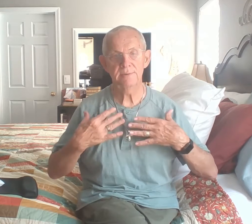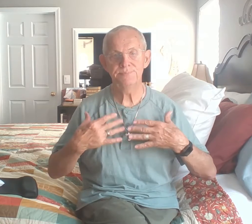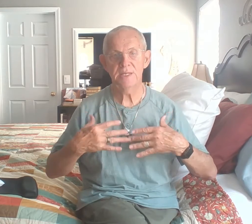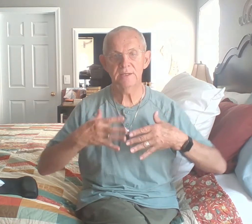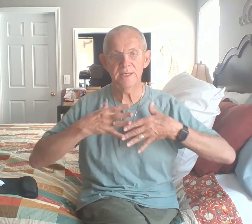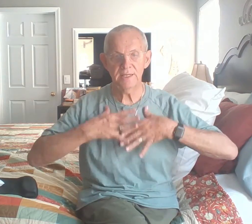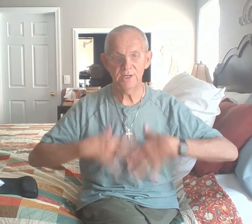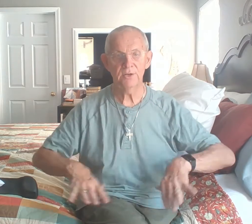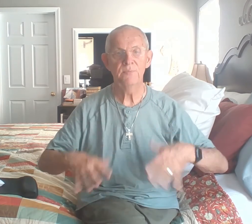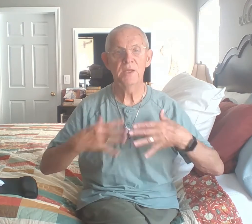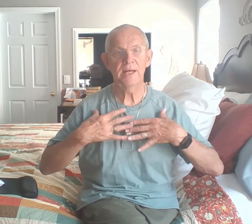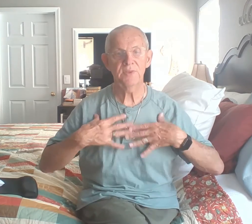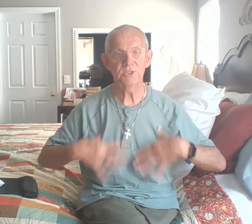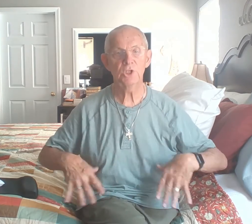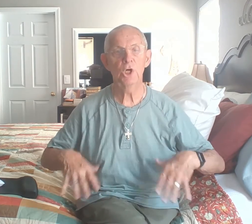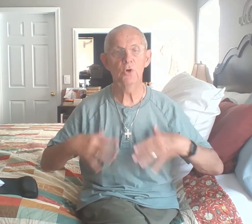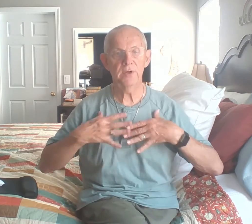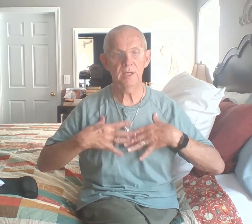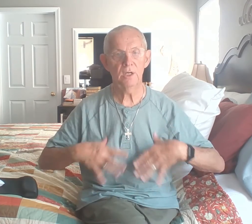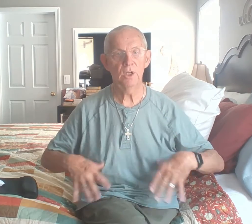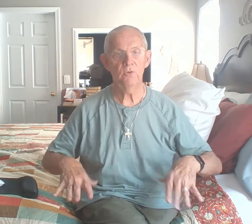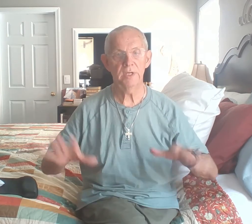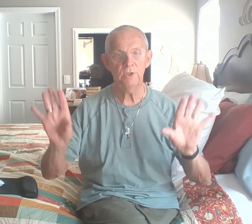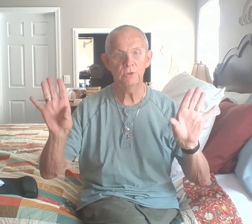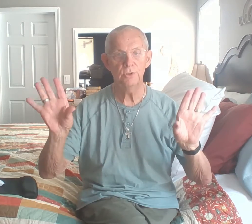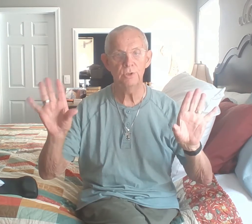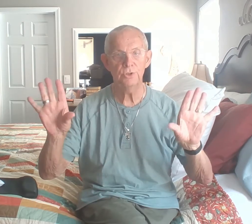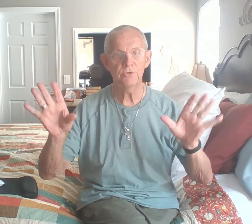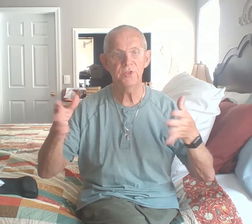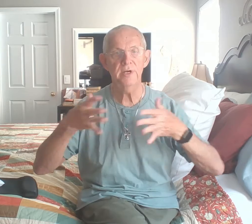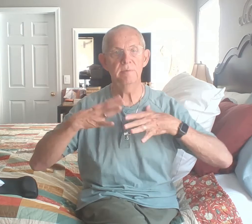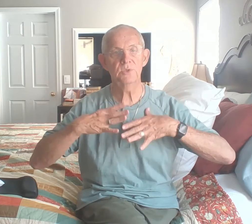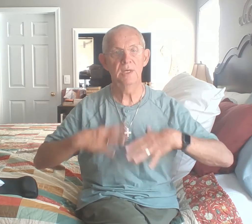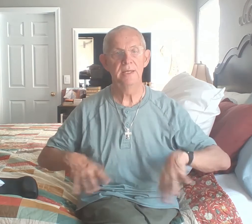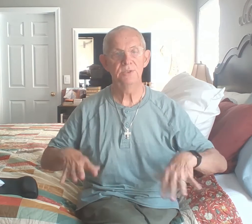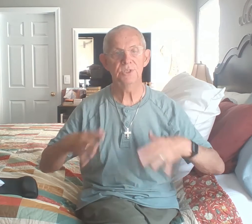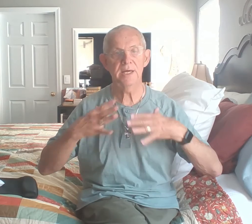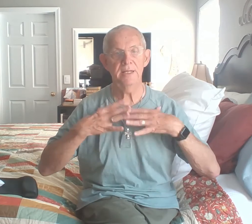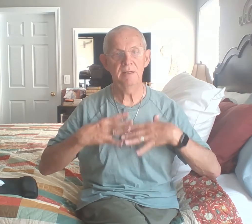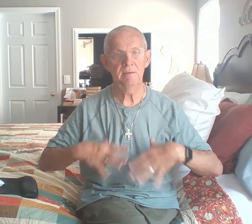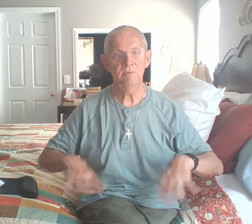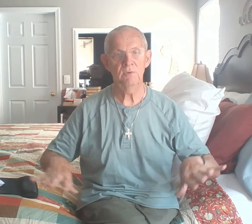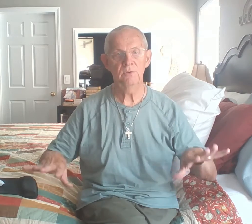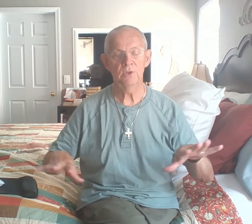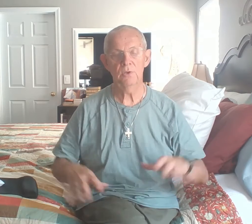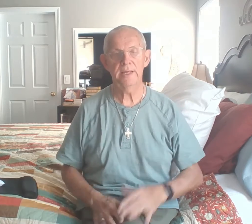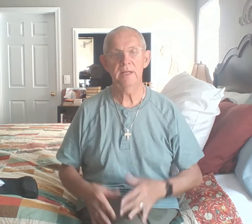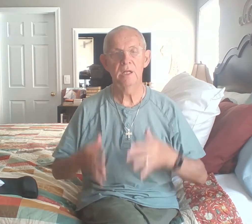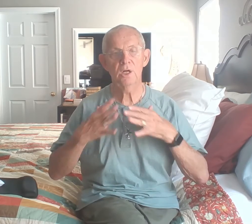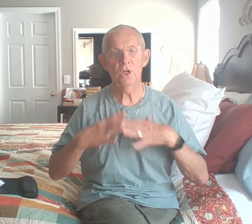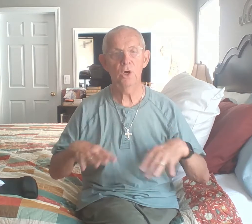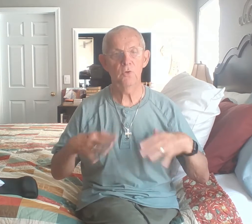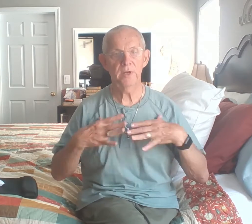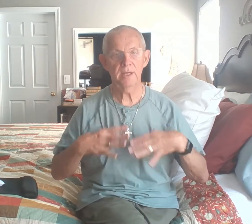I'll get it here, like this, clothing. You use your thumbs, just kind of your whole hand, clothing.